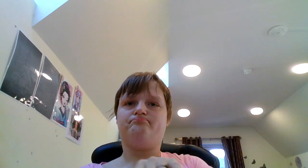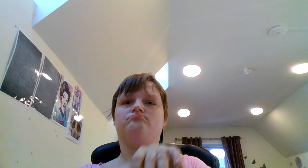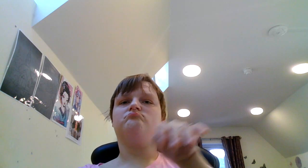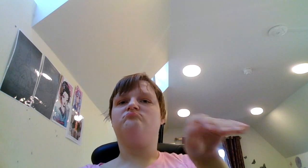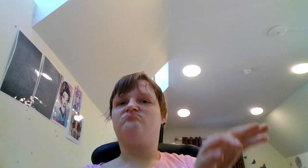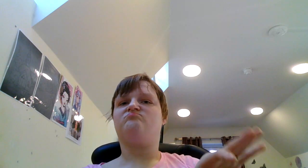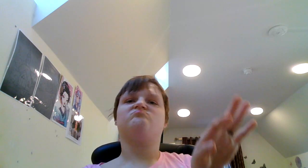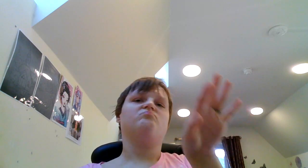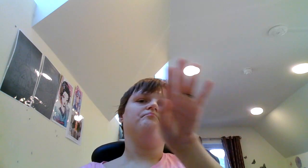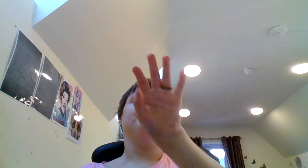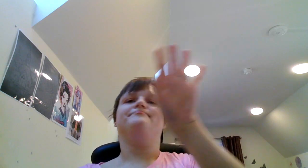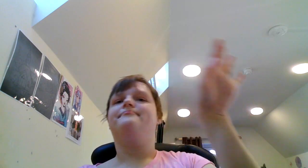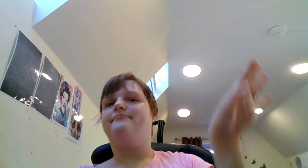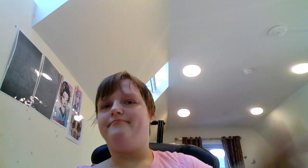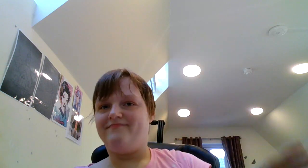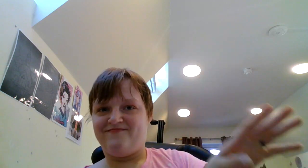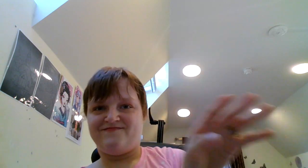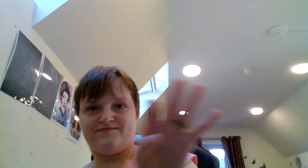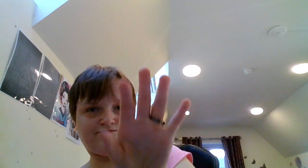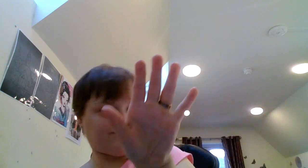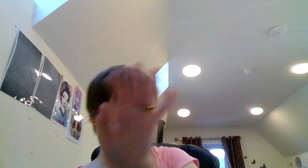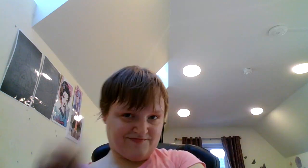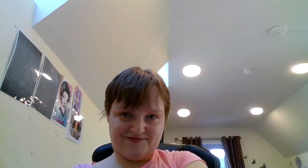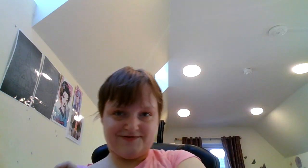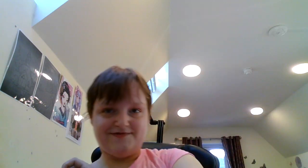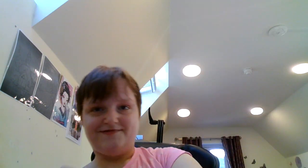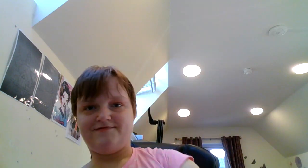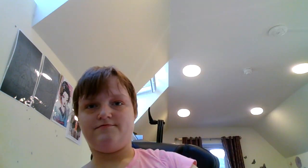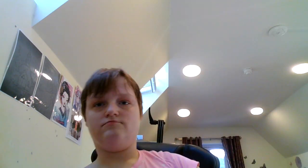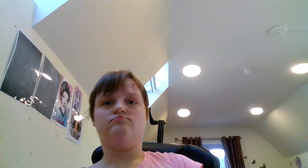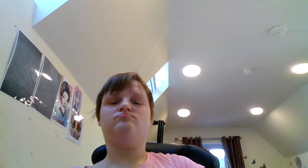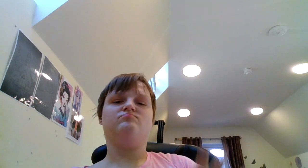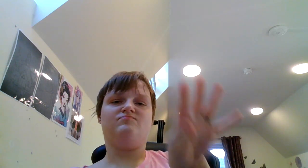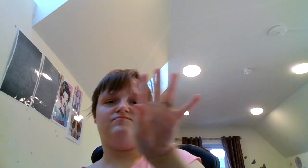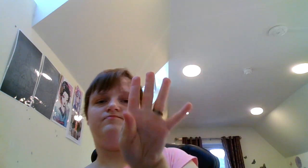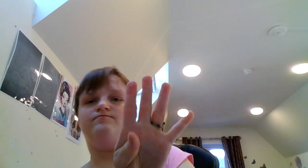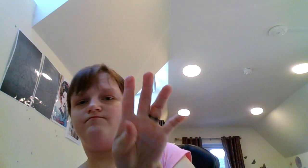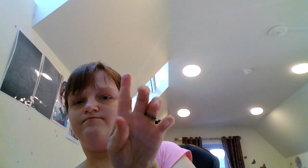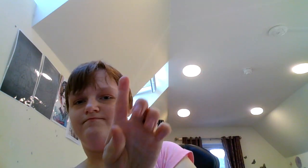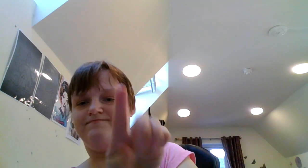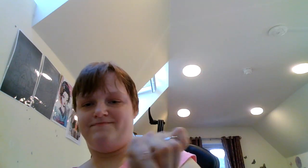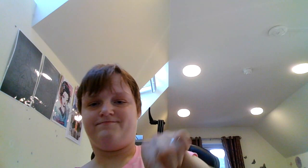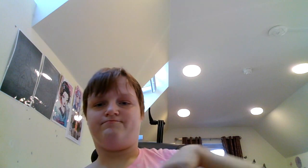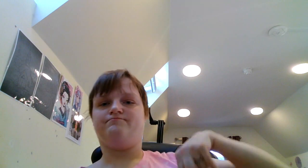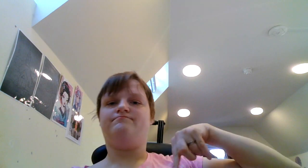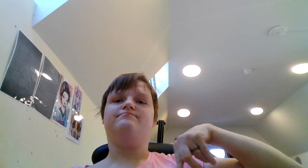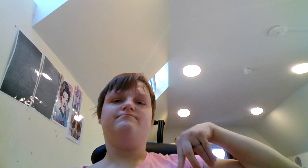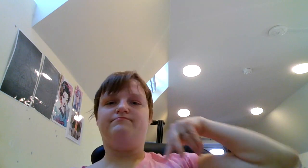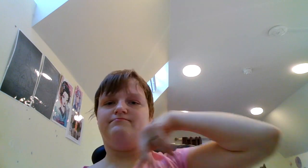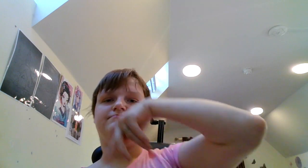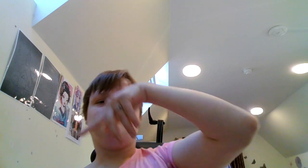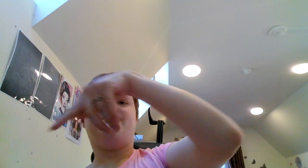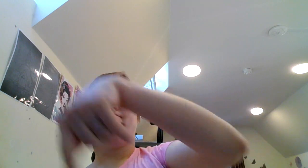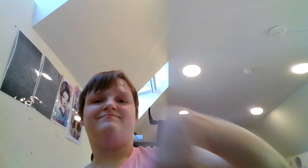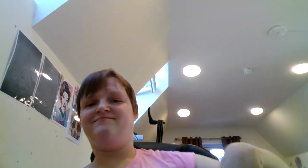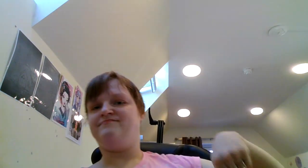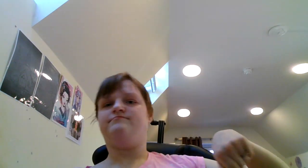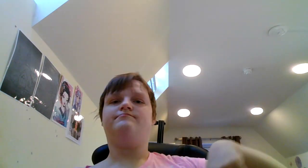whatever their financial situation. 1 year later, we awarded our first research grant, and over